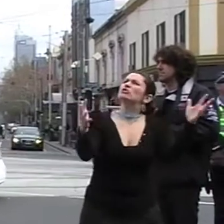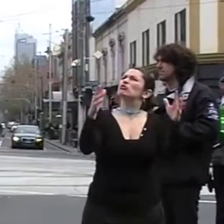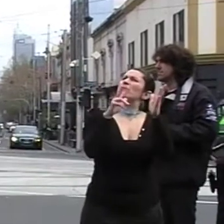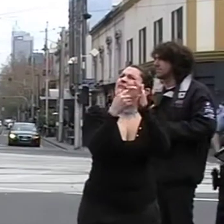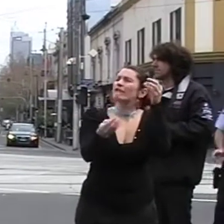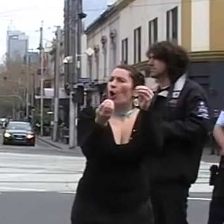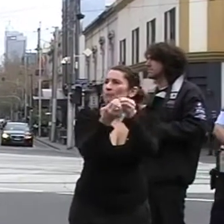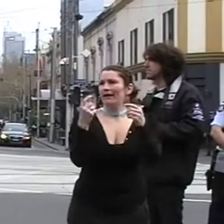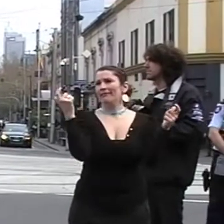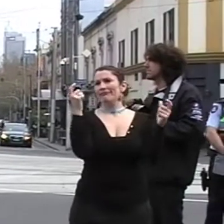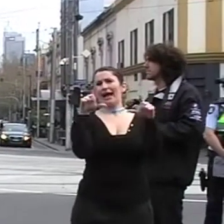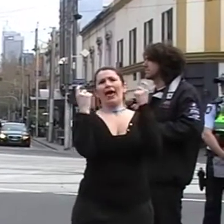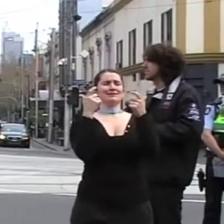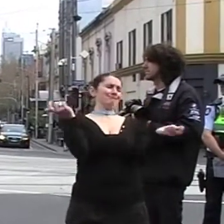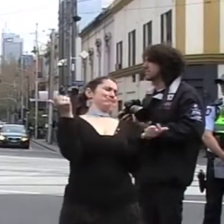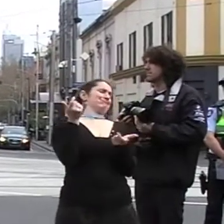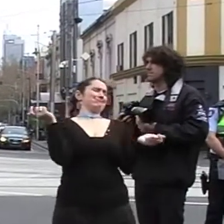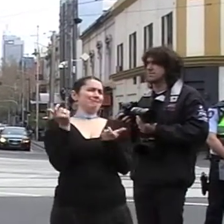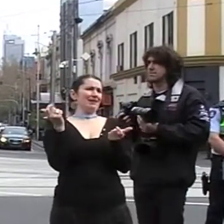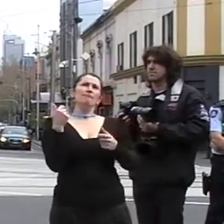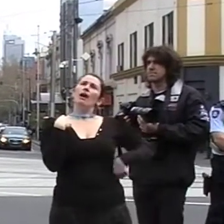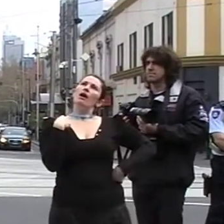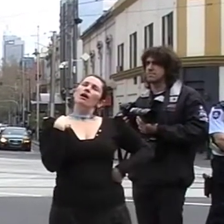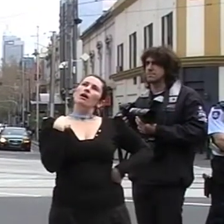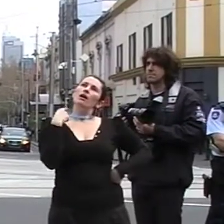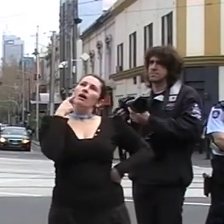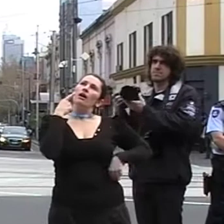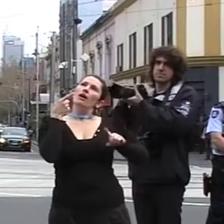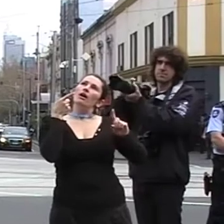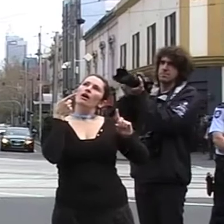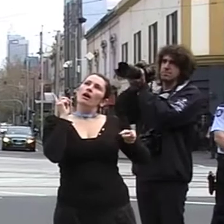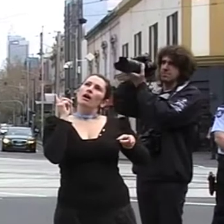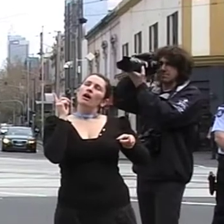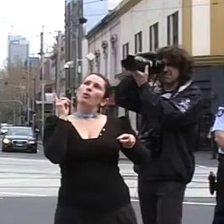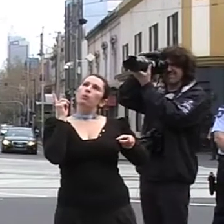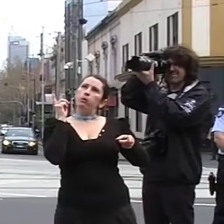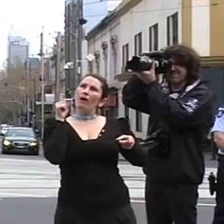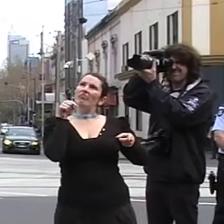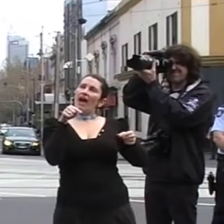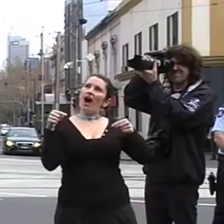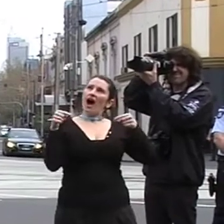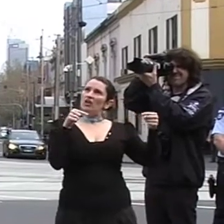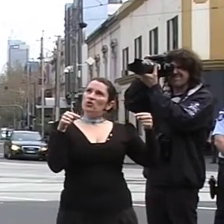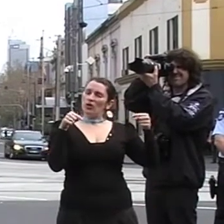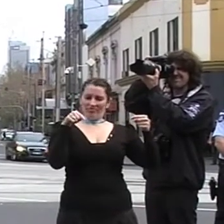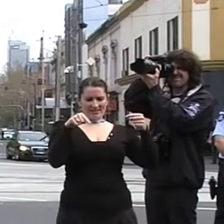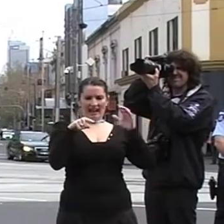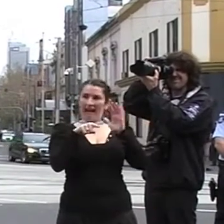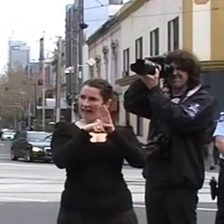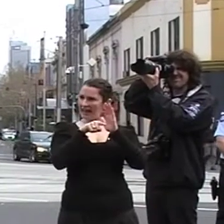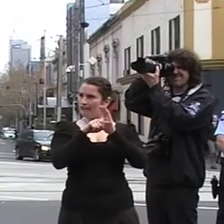That only a language such as Auslan could define something so negative in meaning as a positive word